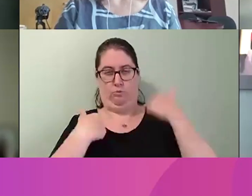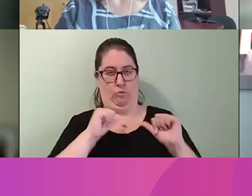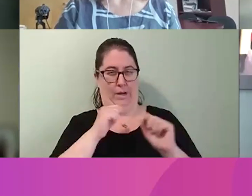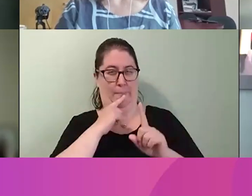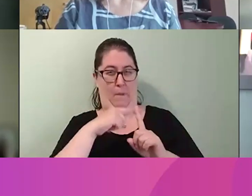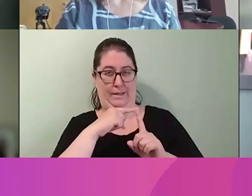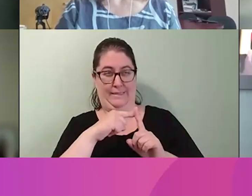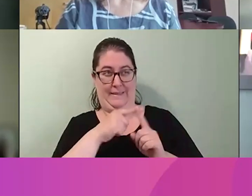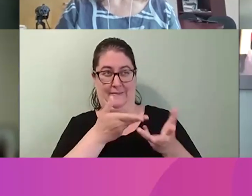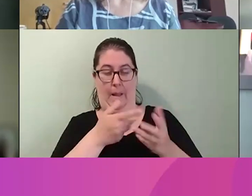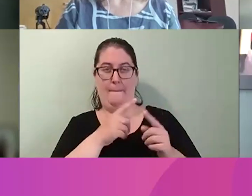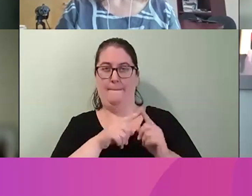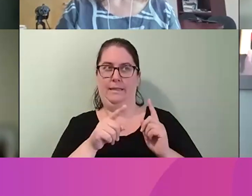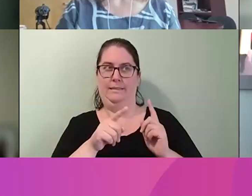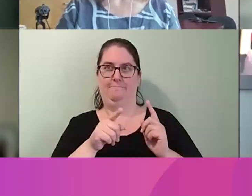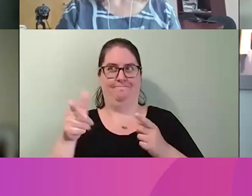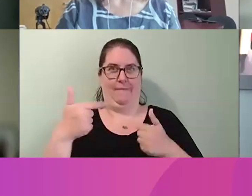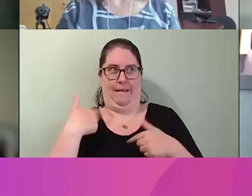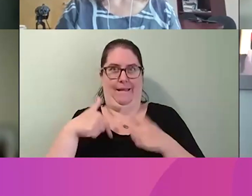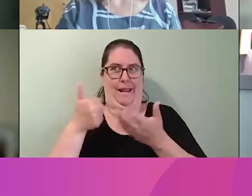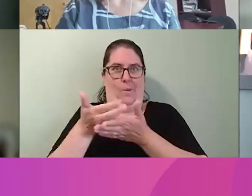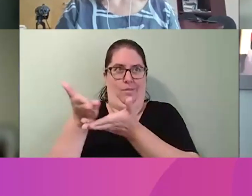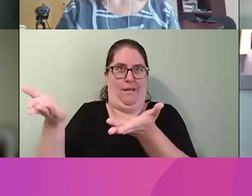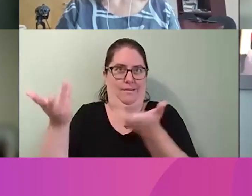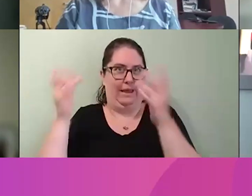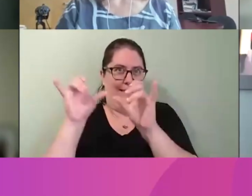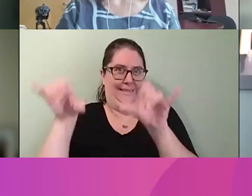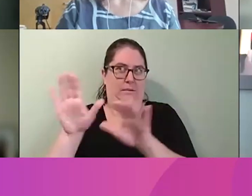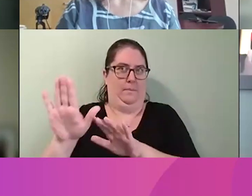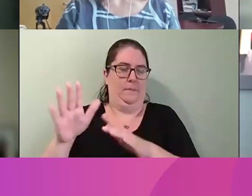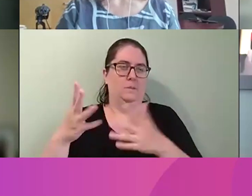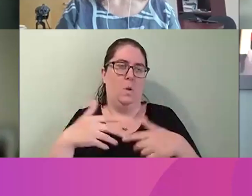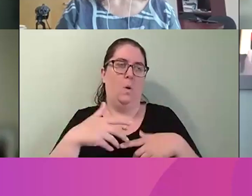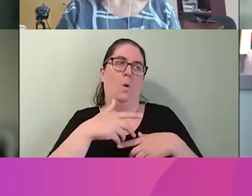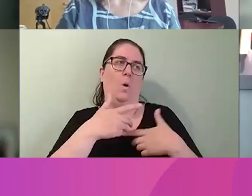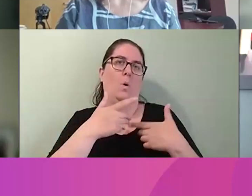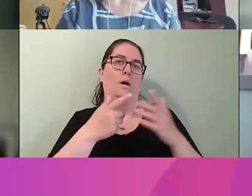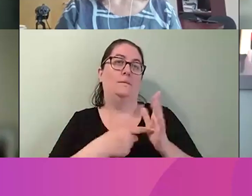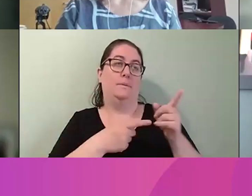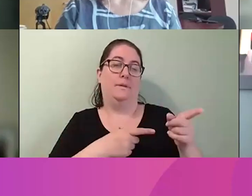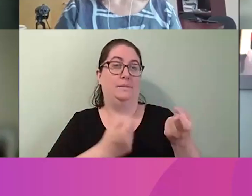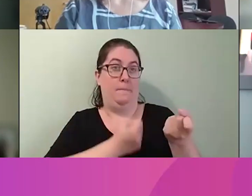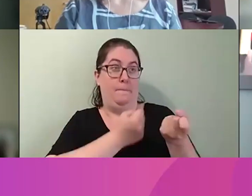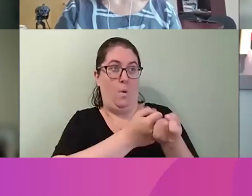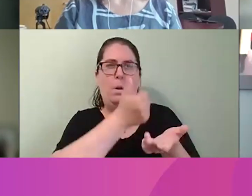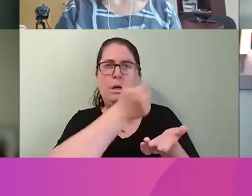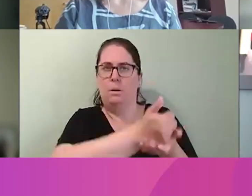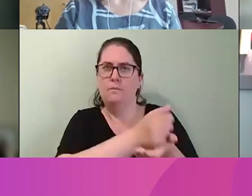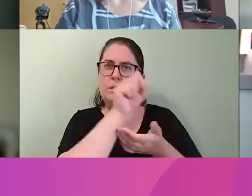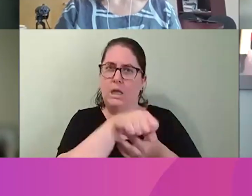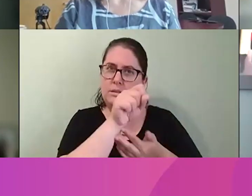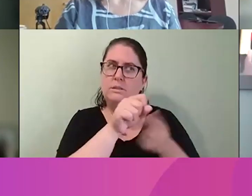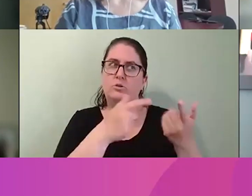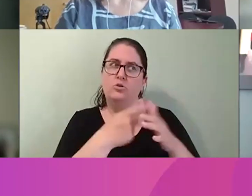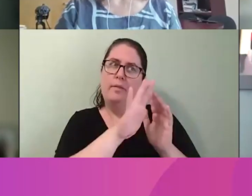barriers, still a lot of work to be done, but the support that women receive can be quite instrumental in like getting their